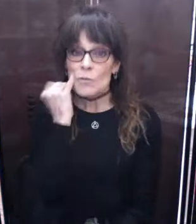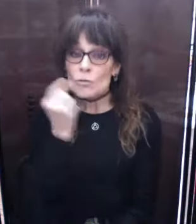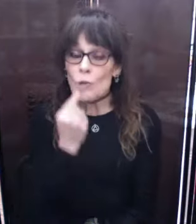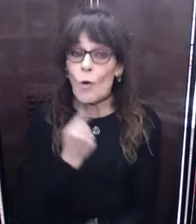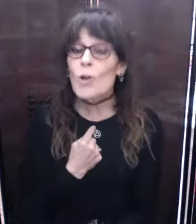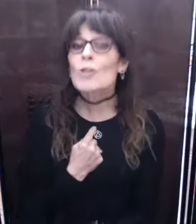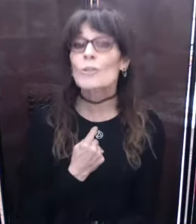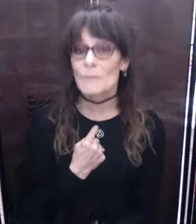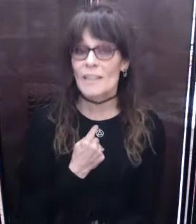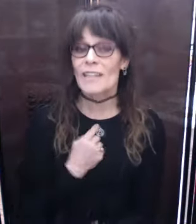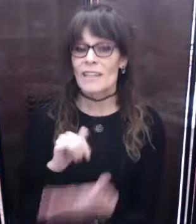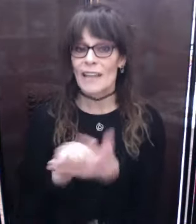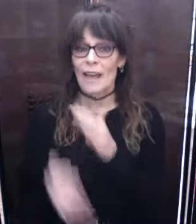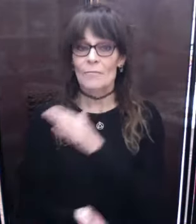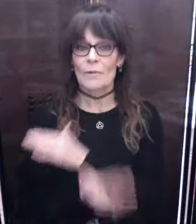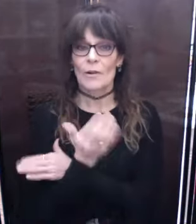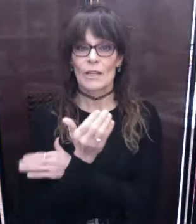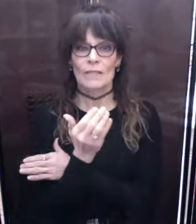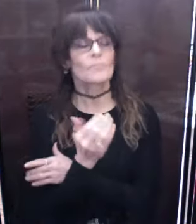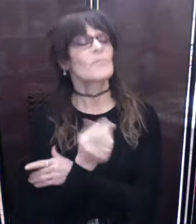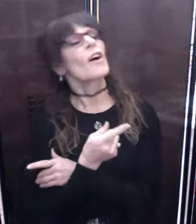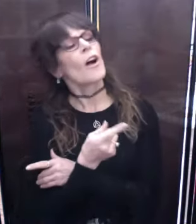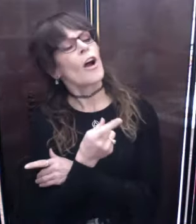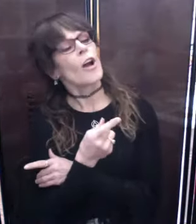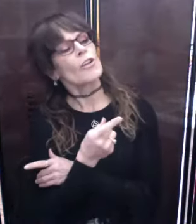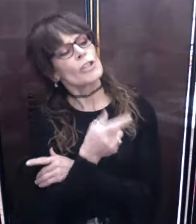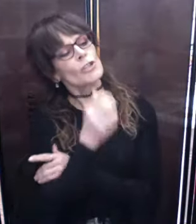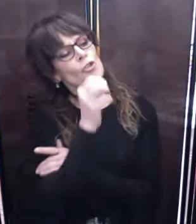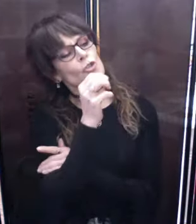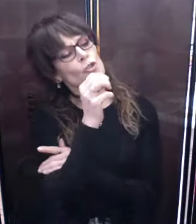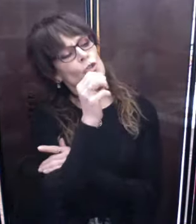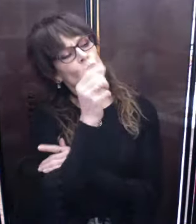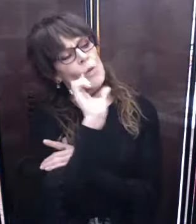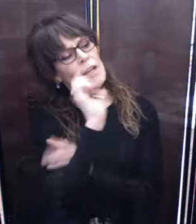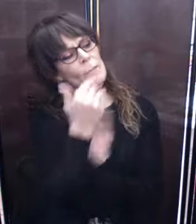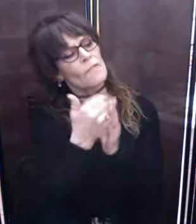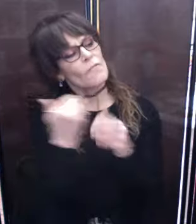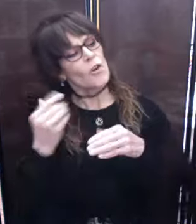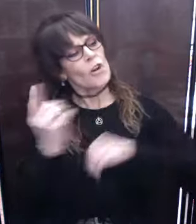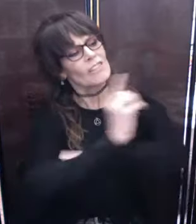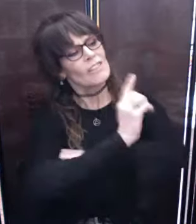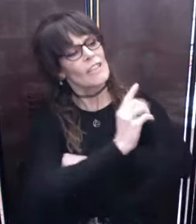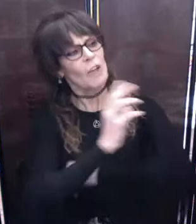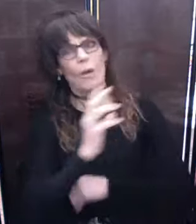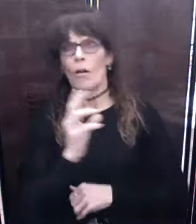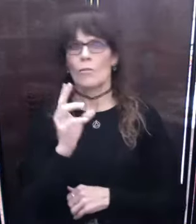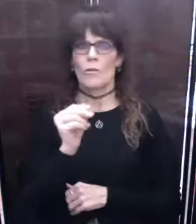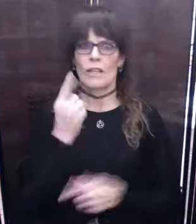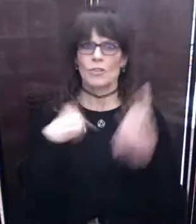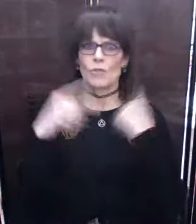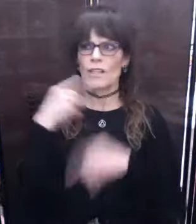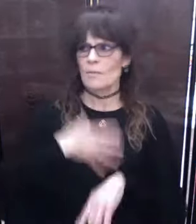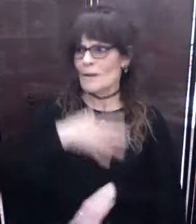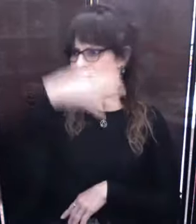that morning, "Well, are you going to get drunk before you go on stage?" I'd have said, "No, that's crazy. My parents are going to be there. My grandmother's going to be there.